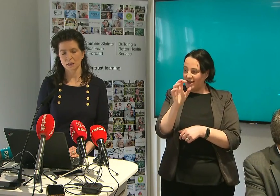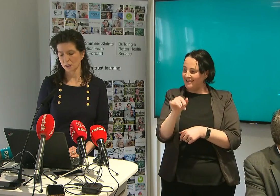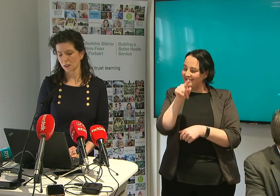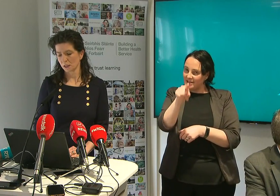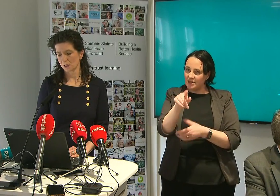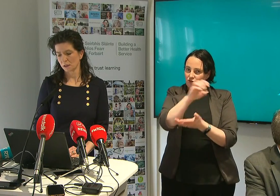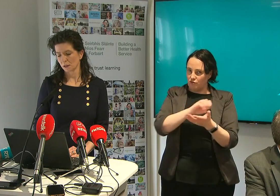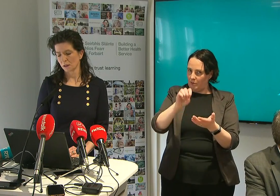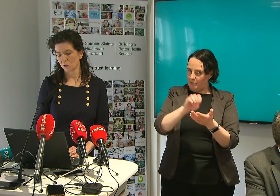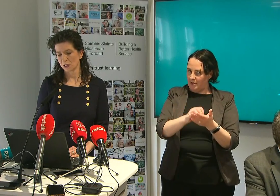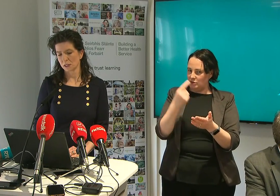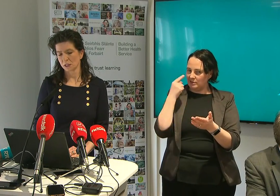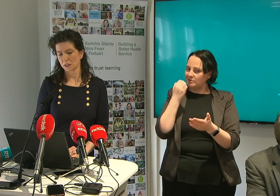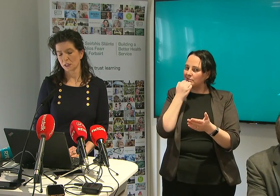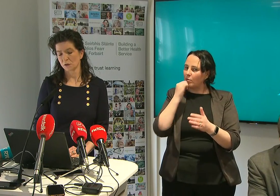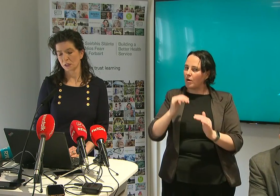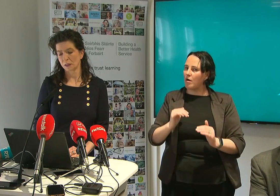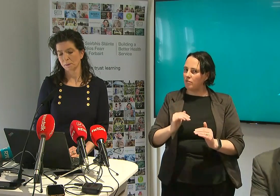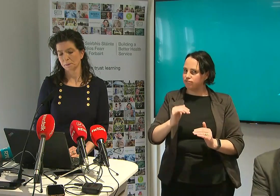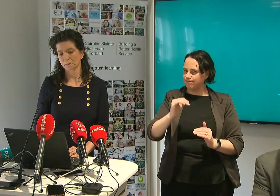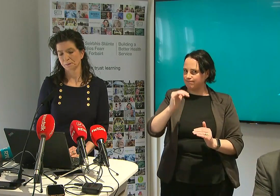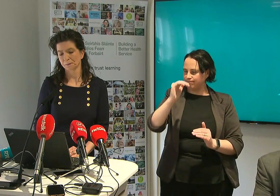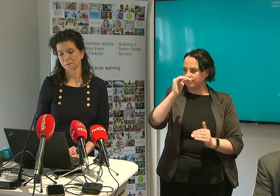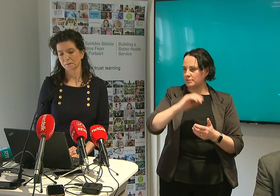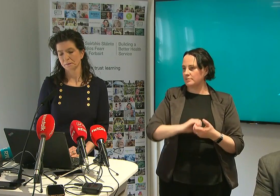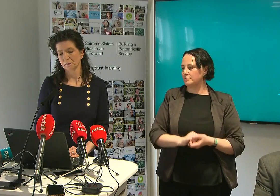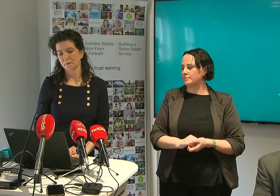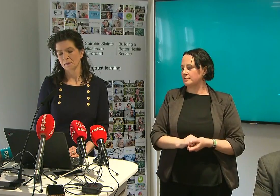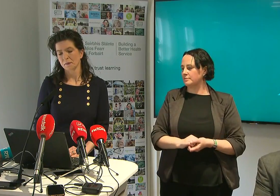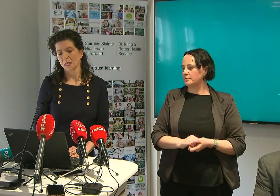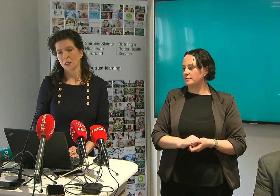you can see that is increasing significantly.